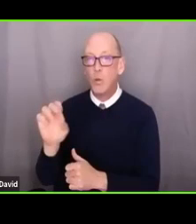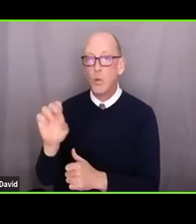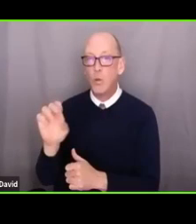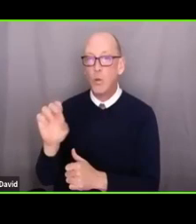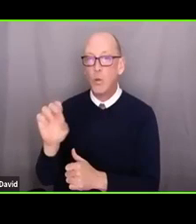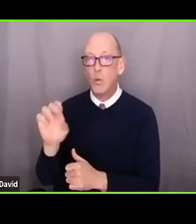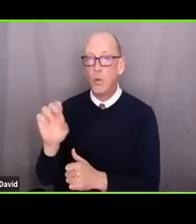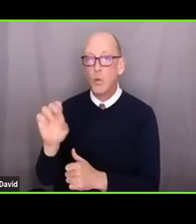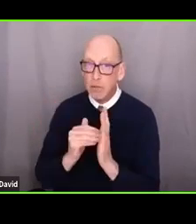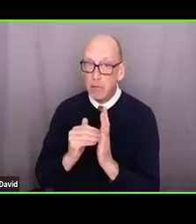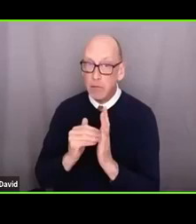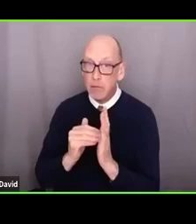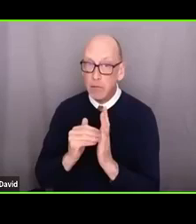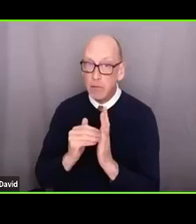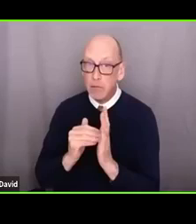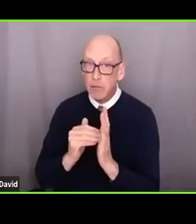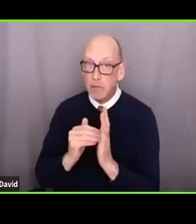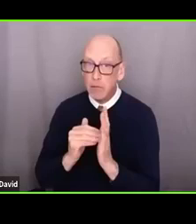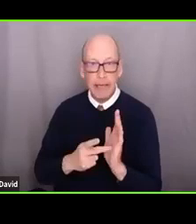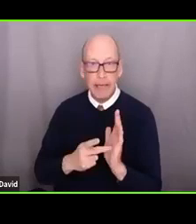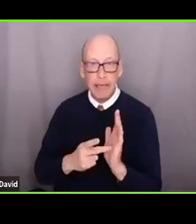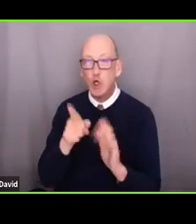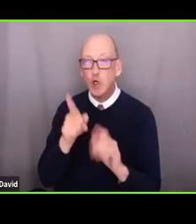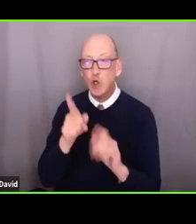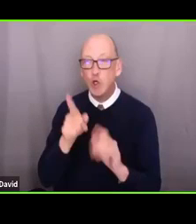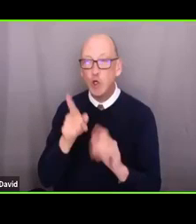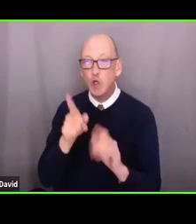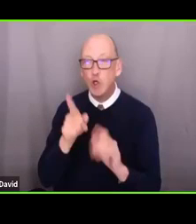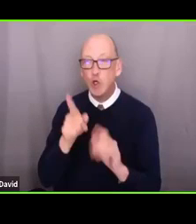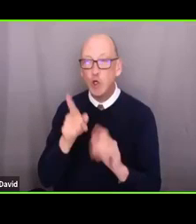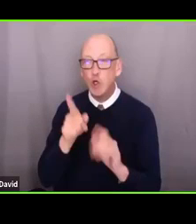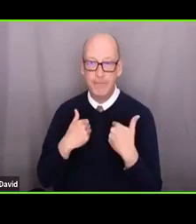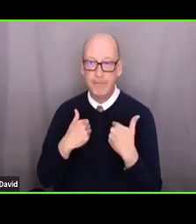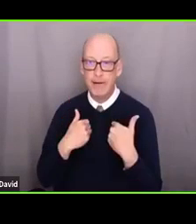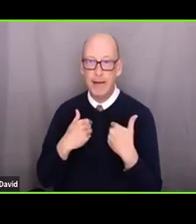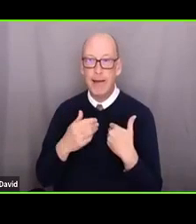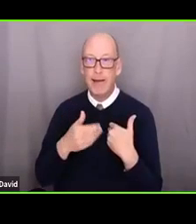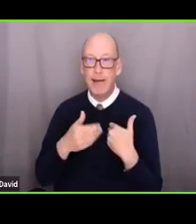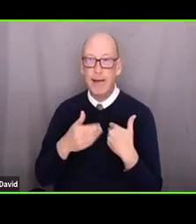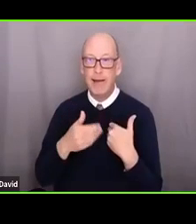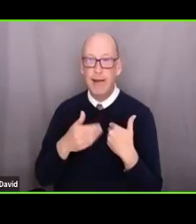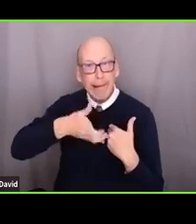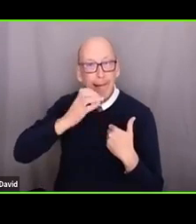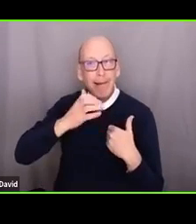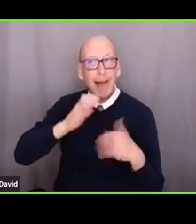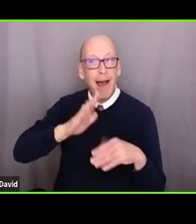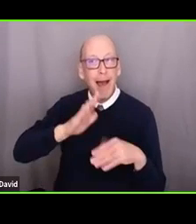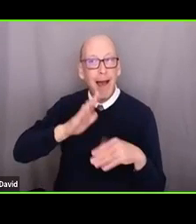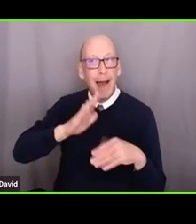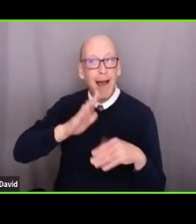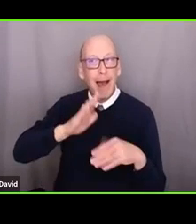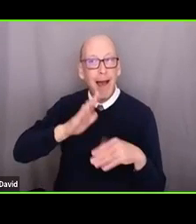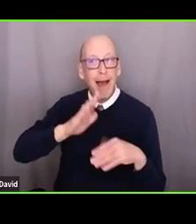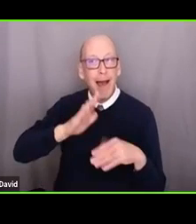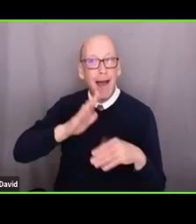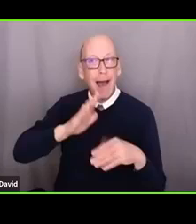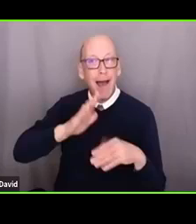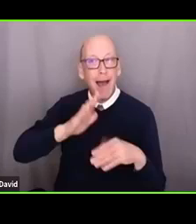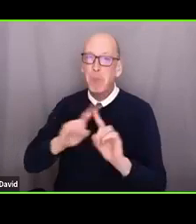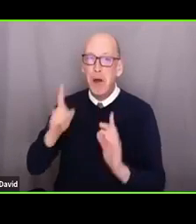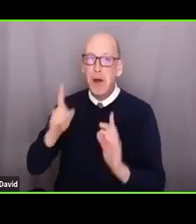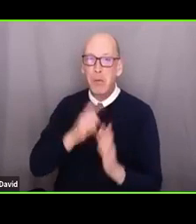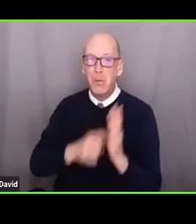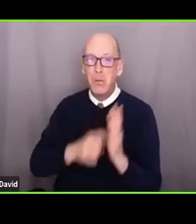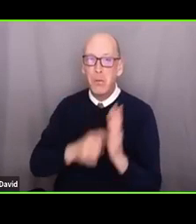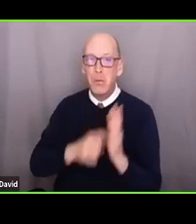Again, this doesn't mean that you can't have a beverage on the street, but what we're trying to do again